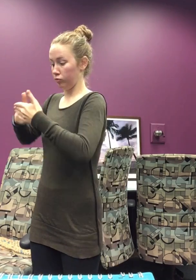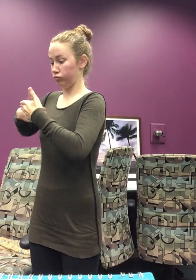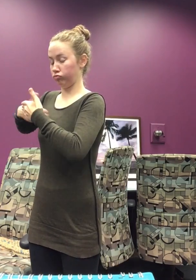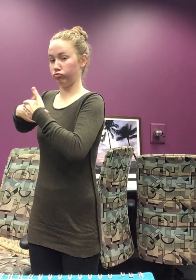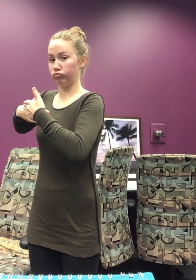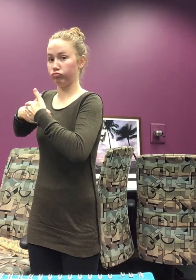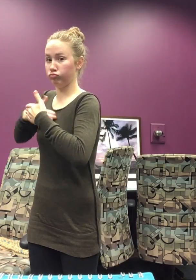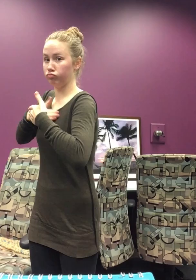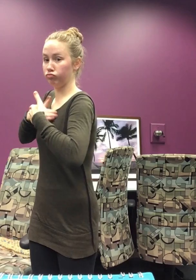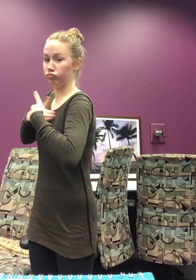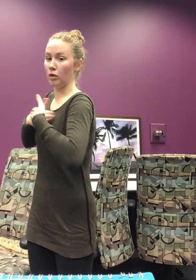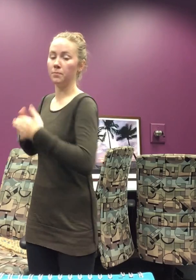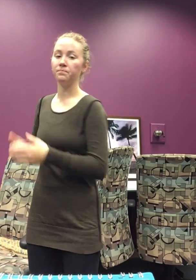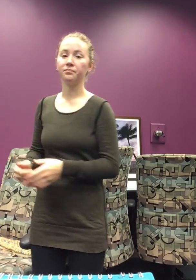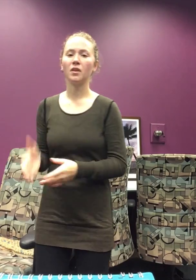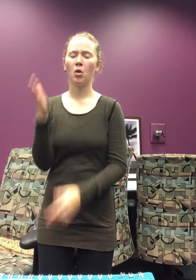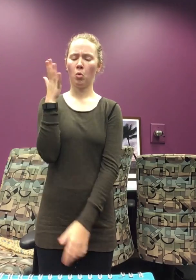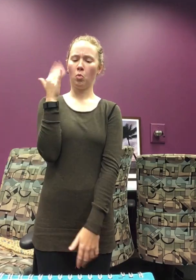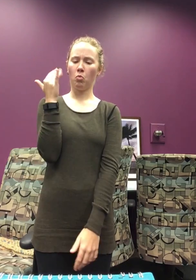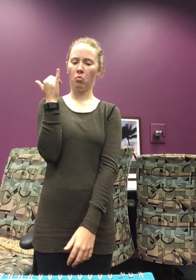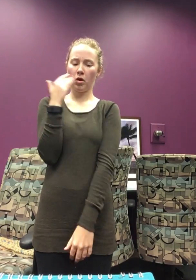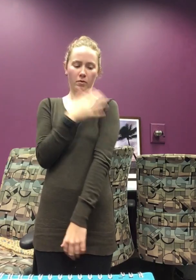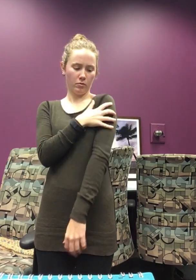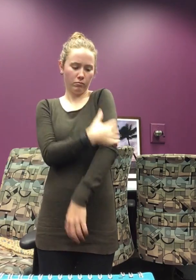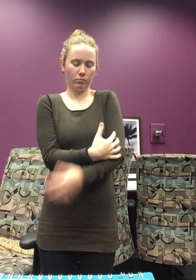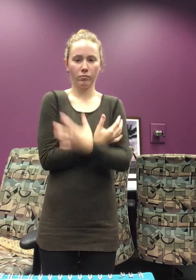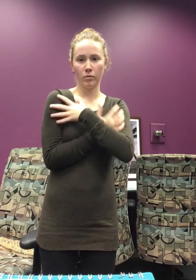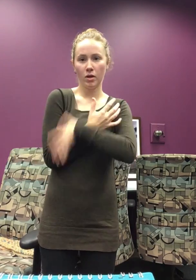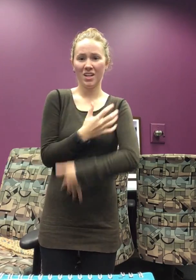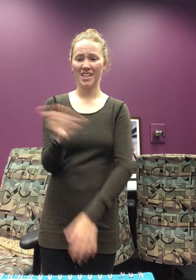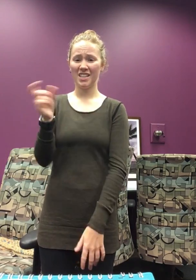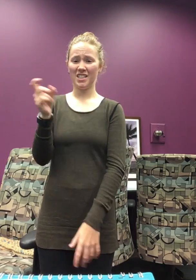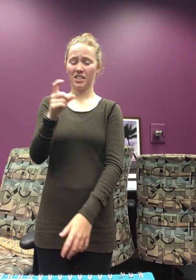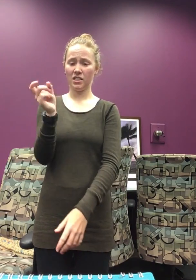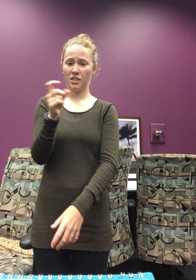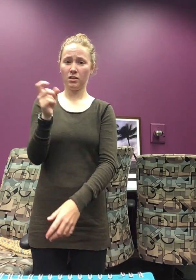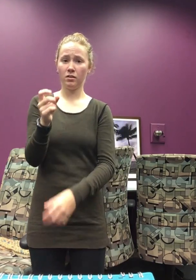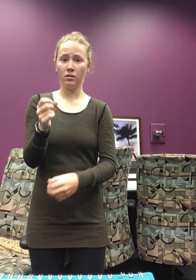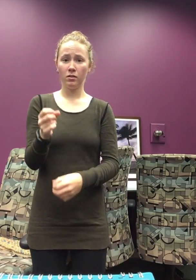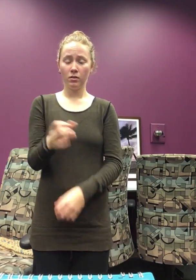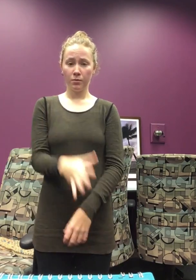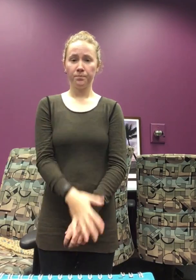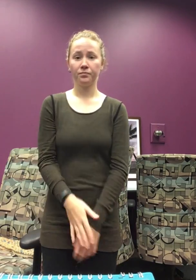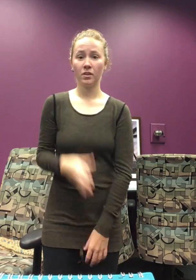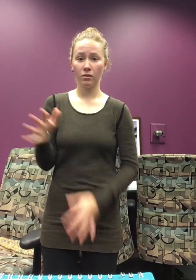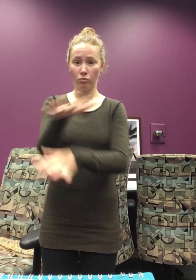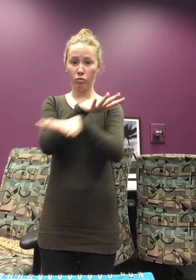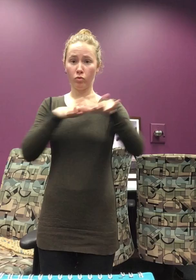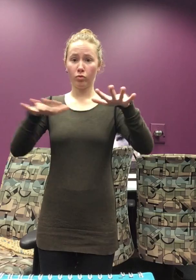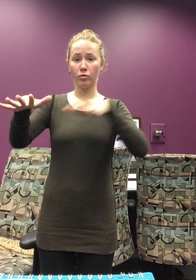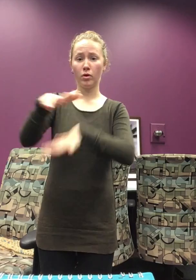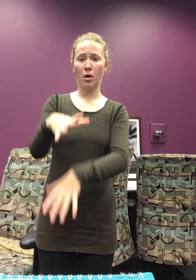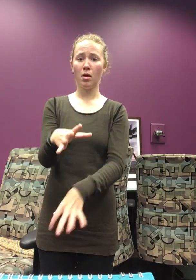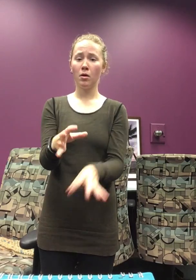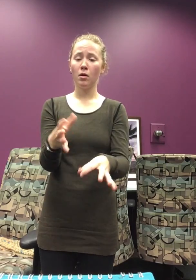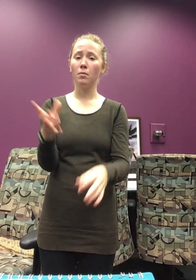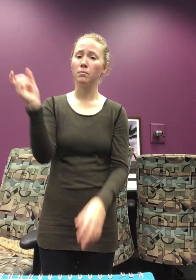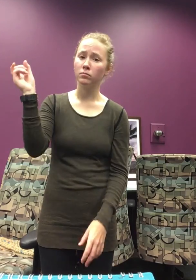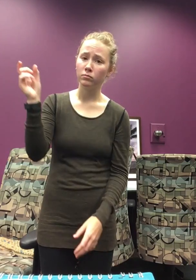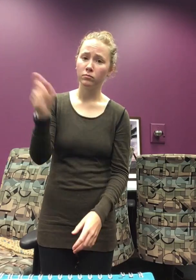more oxygen. So when your muscles are working harder, those cells in the muscles need more oxygen. When